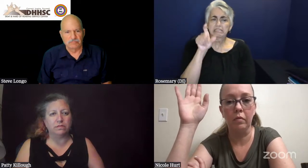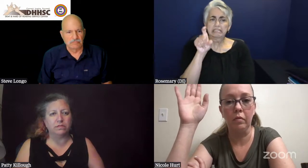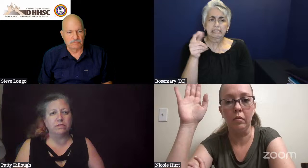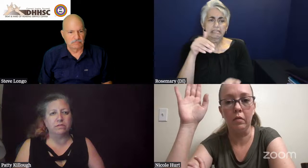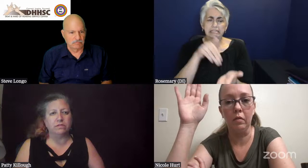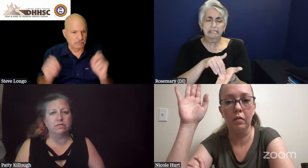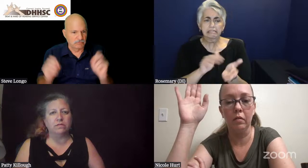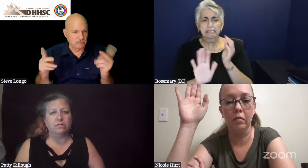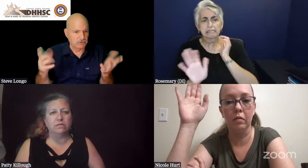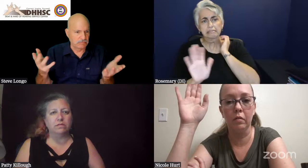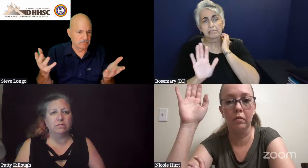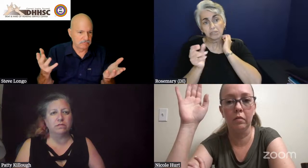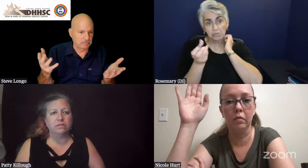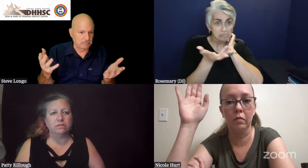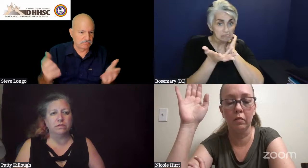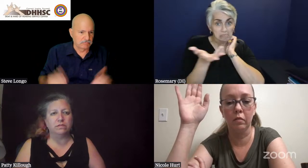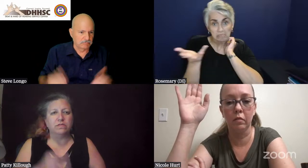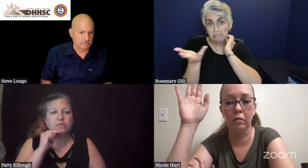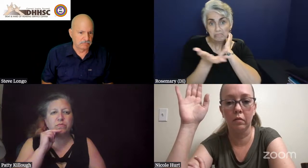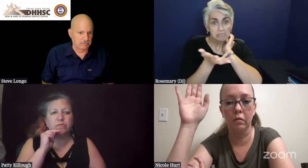have to put that down again.